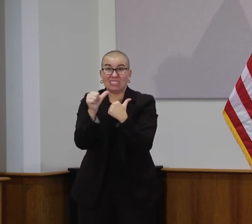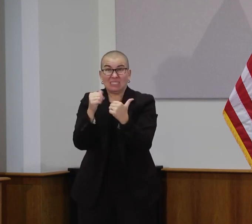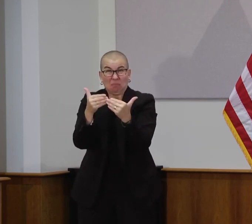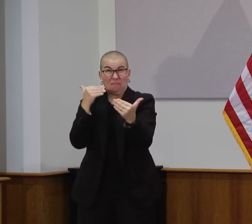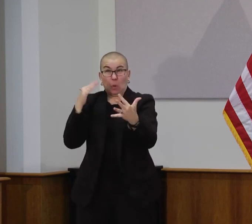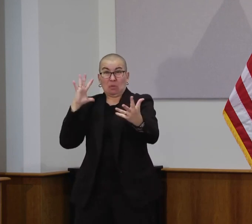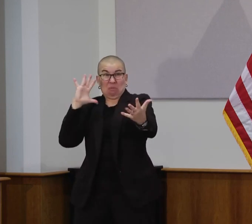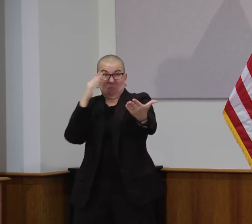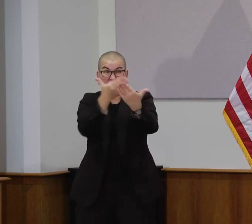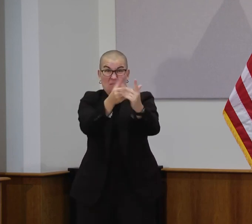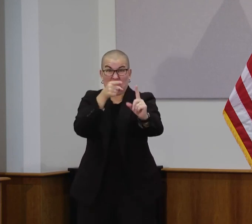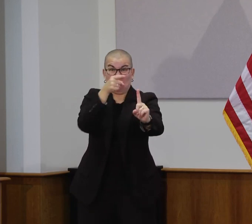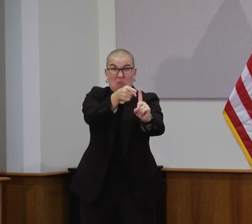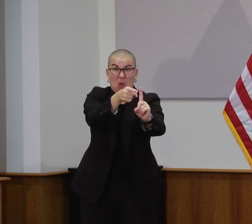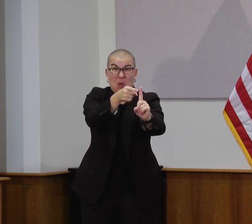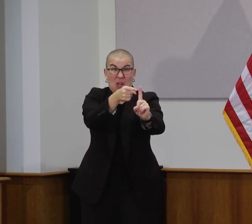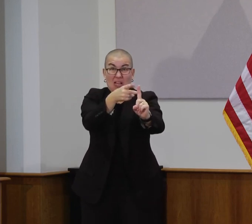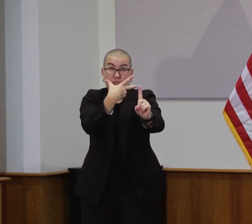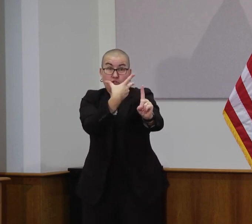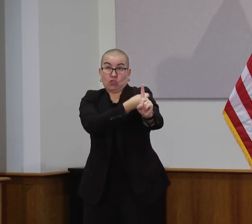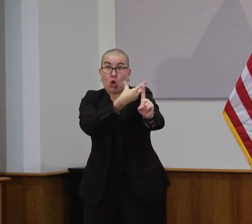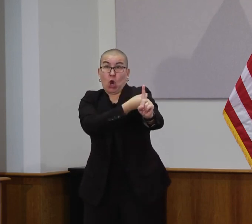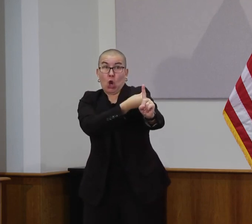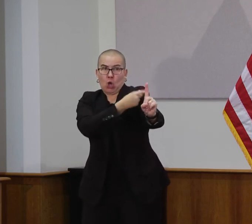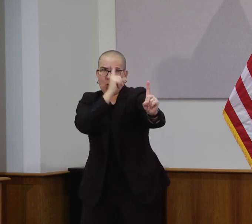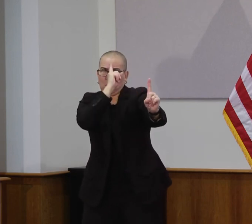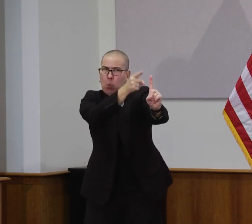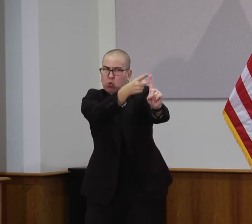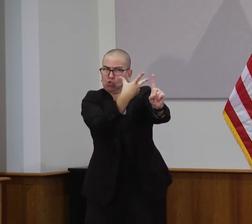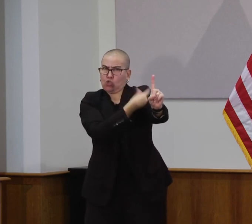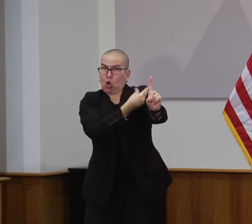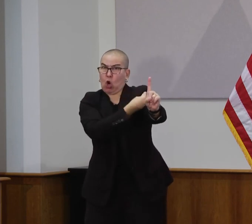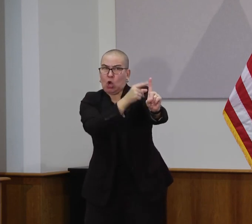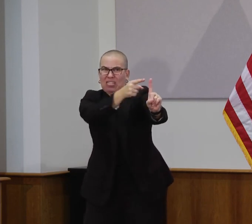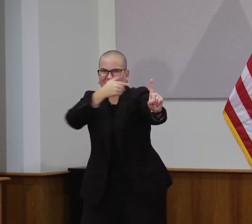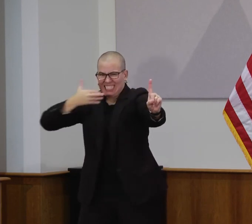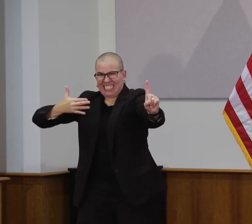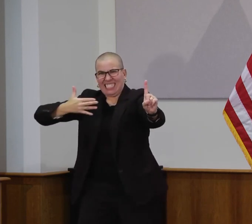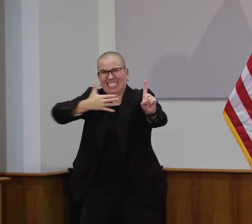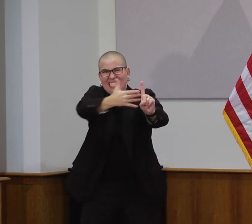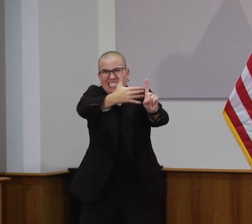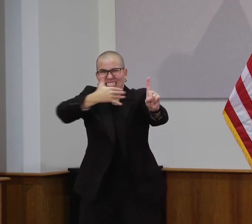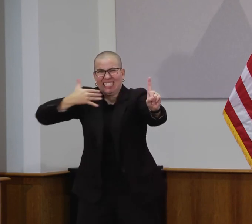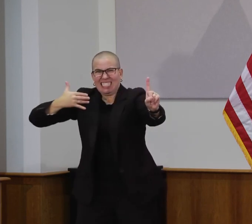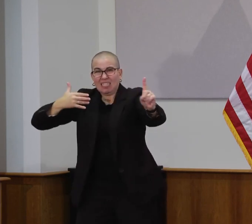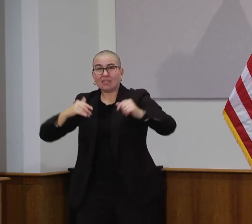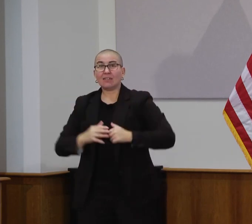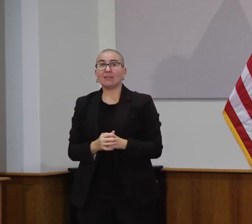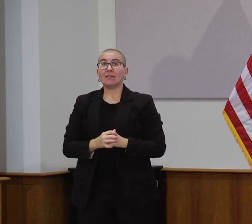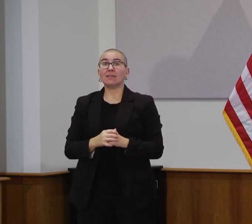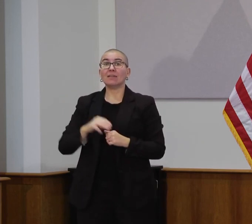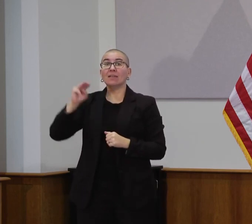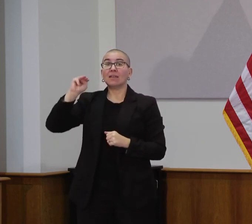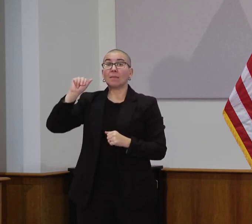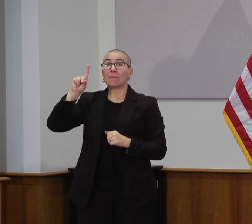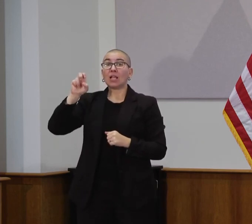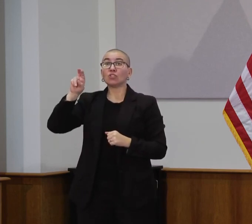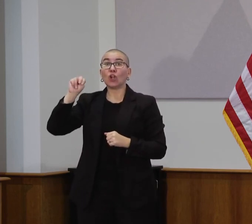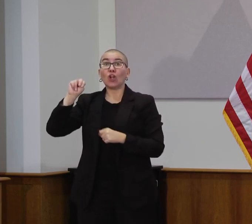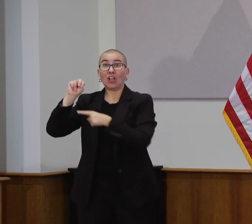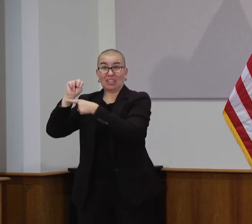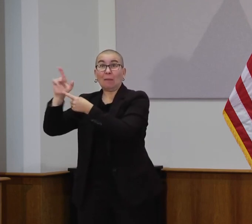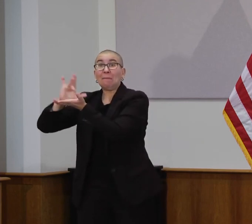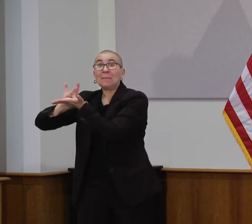the end of the tunnel, before the Pfizers and Moderna and Johnson's and Johnson's and all of the great scientific innovation that this country's